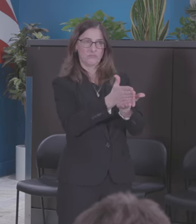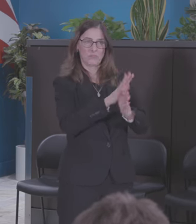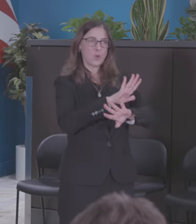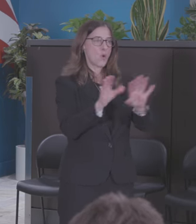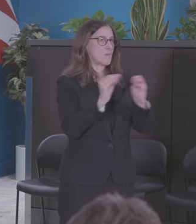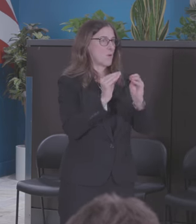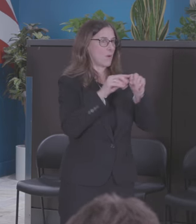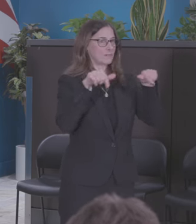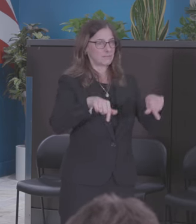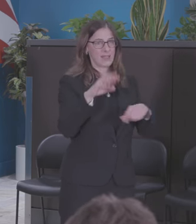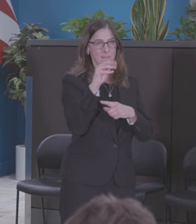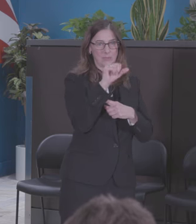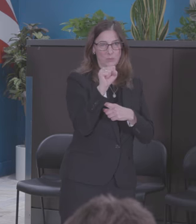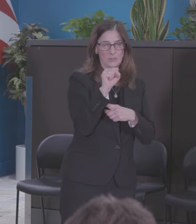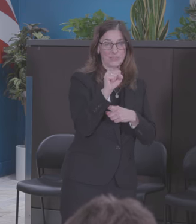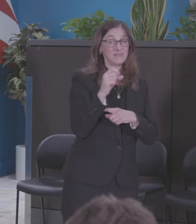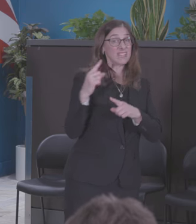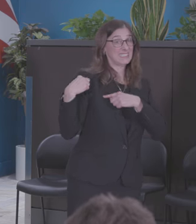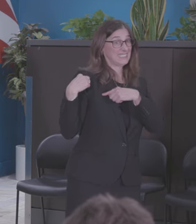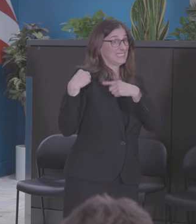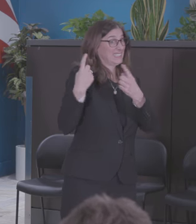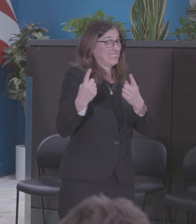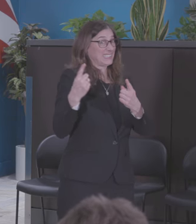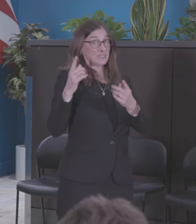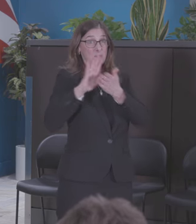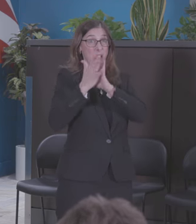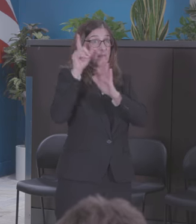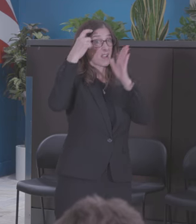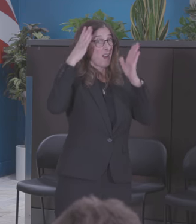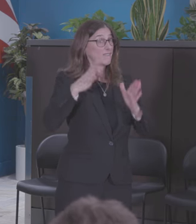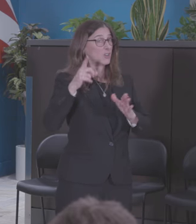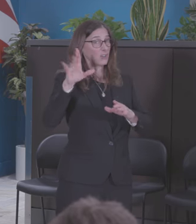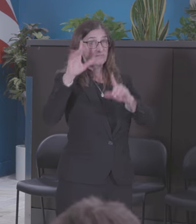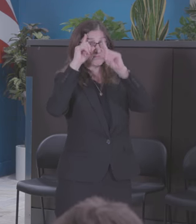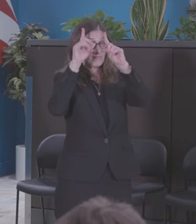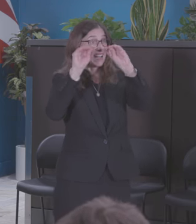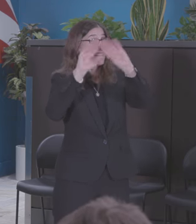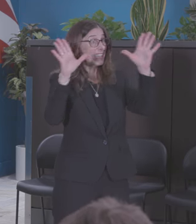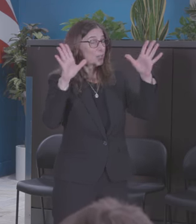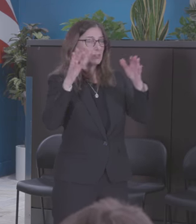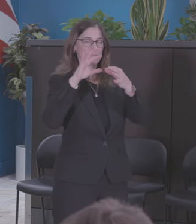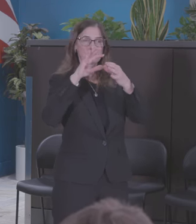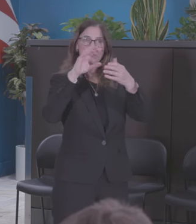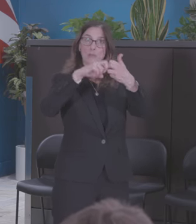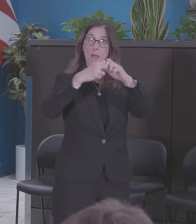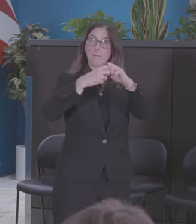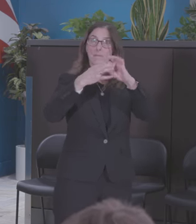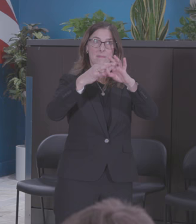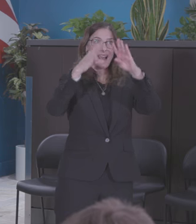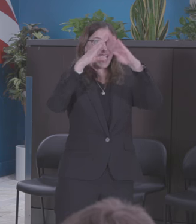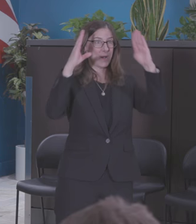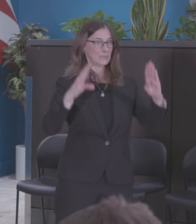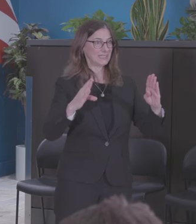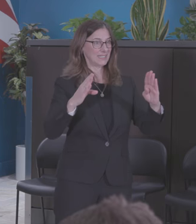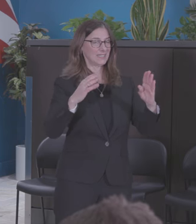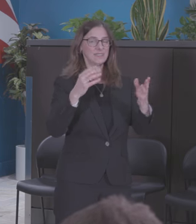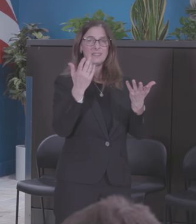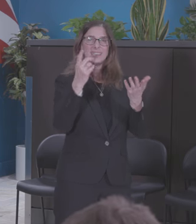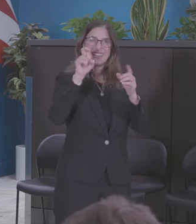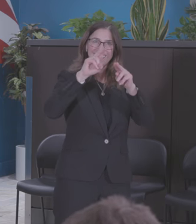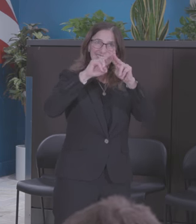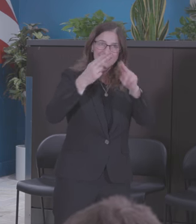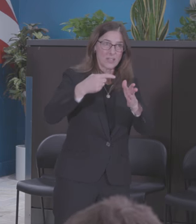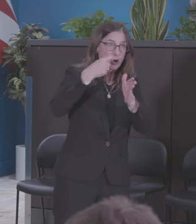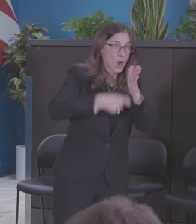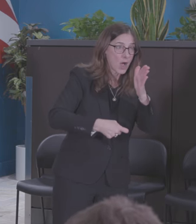the governor has prioritized housing. Her mission has been clear: lower the cost of housing and create more units. And I want to